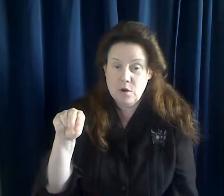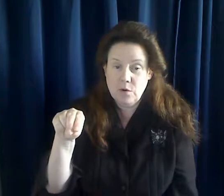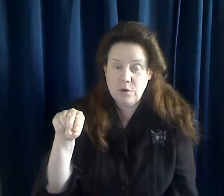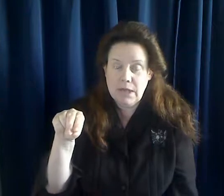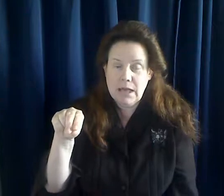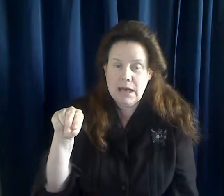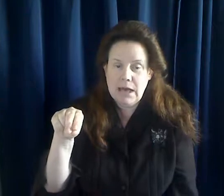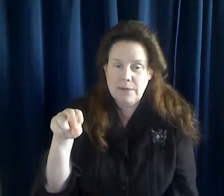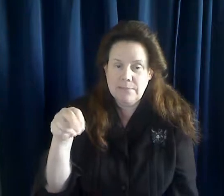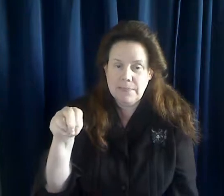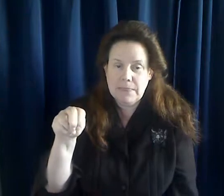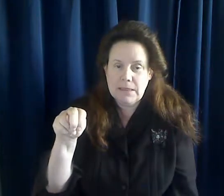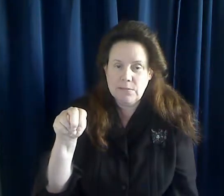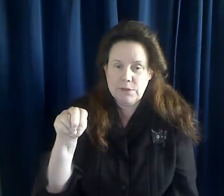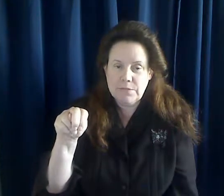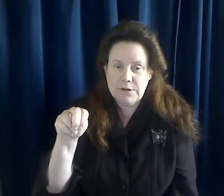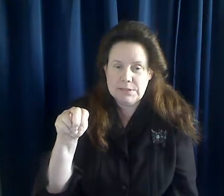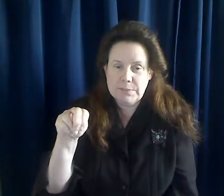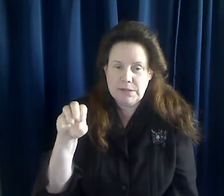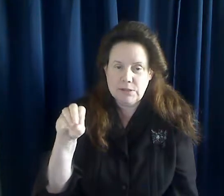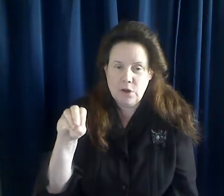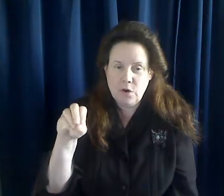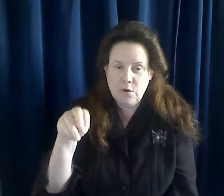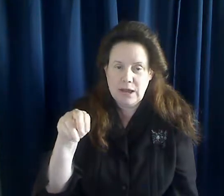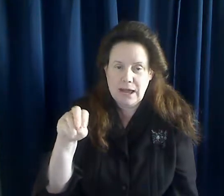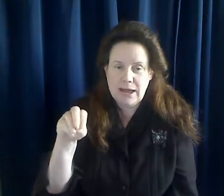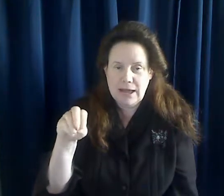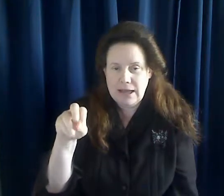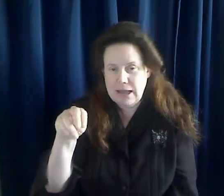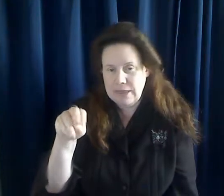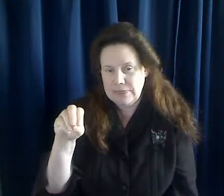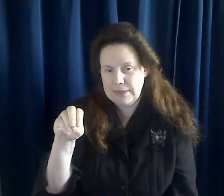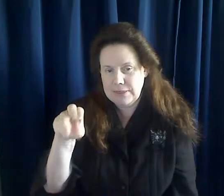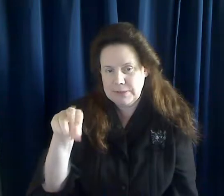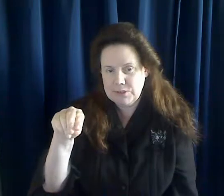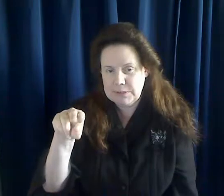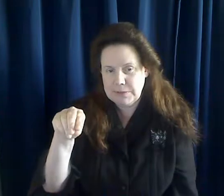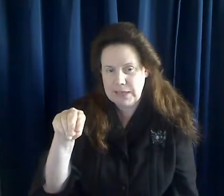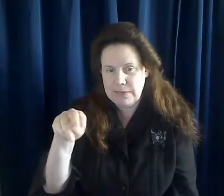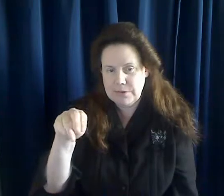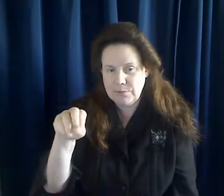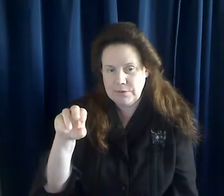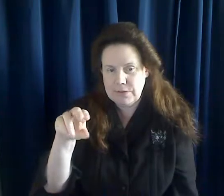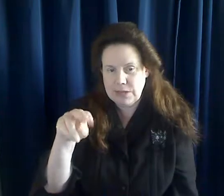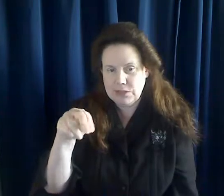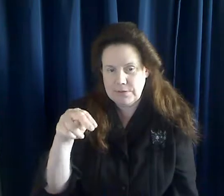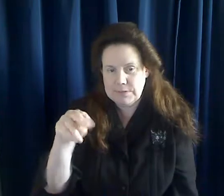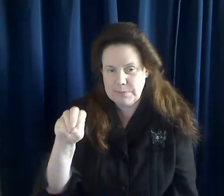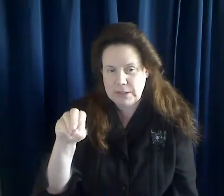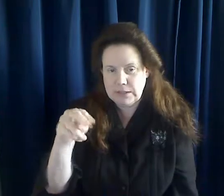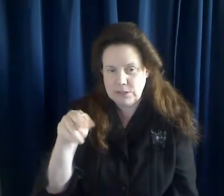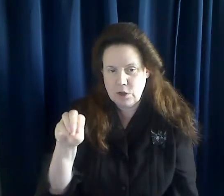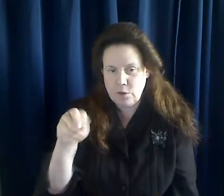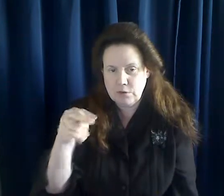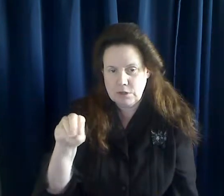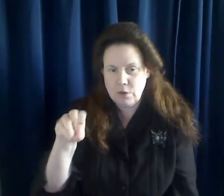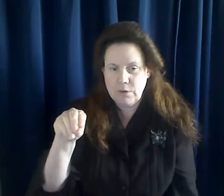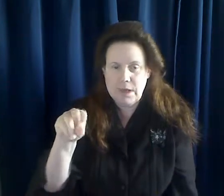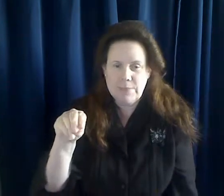No. When you finger spell no, I think that this just became an abbreviation of spelling no, no. But